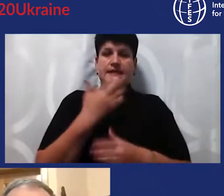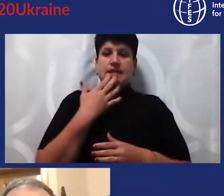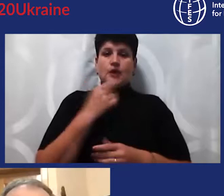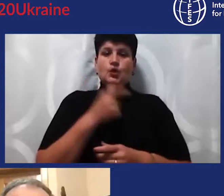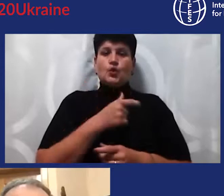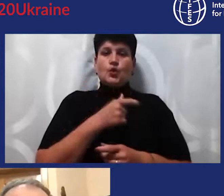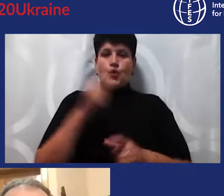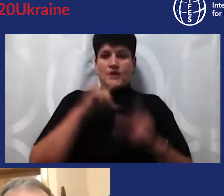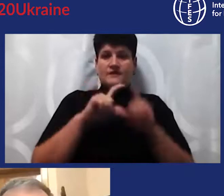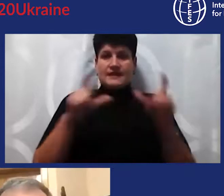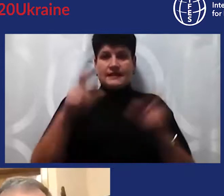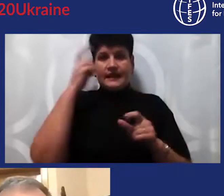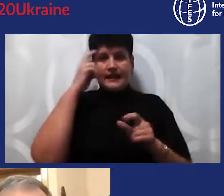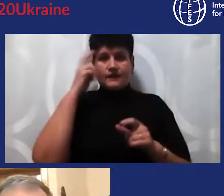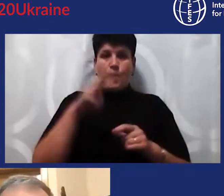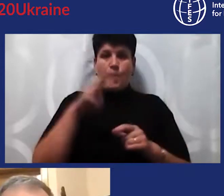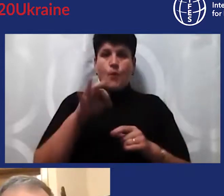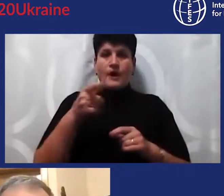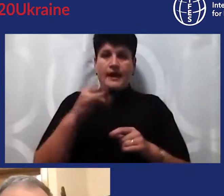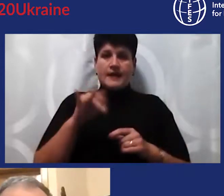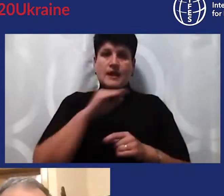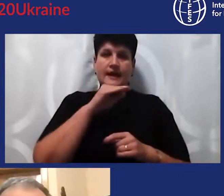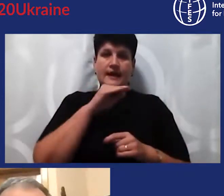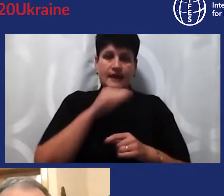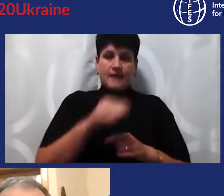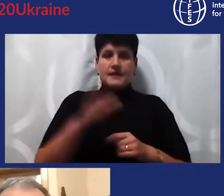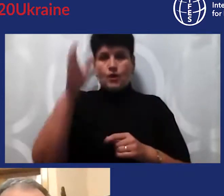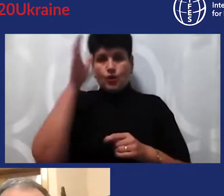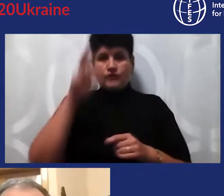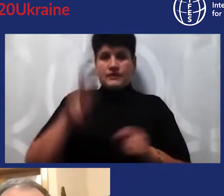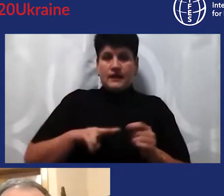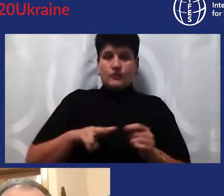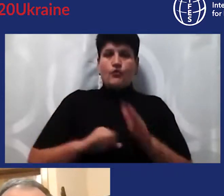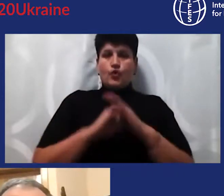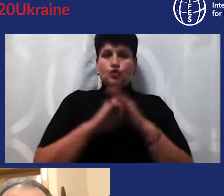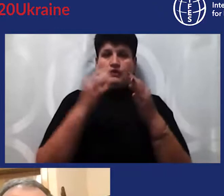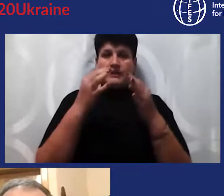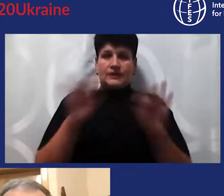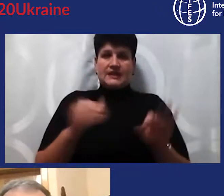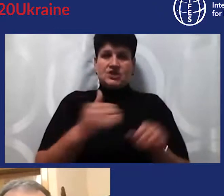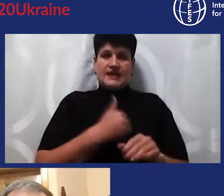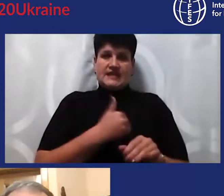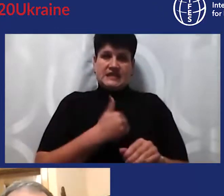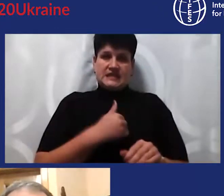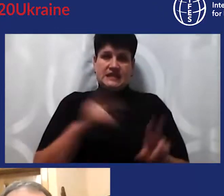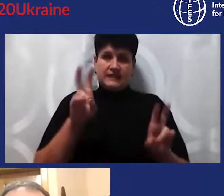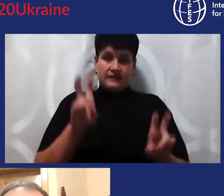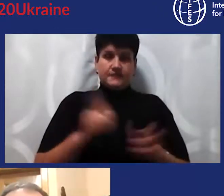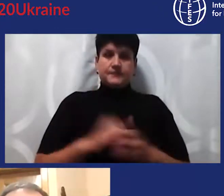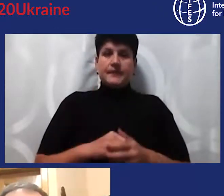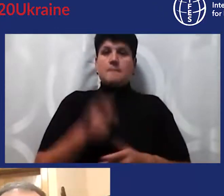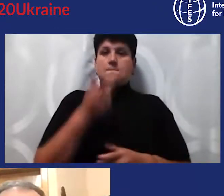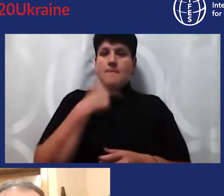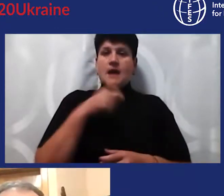It is dedicated to the specifics of the US electoral system, advantages and disadvantages. And we have with us Alexei